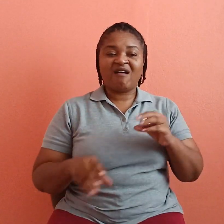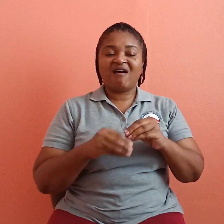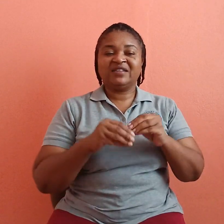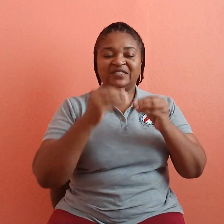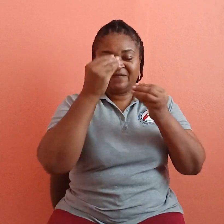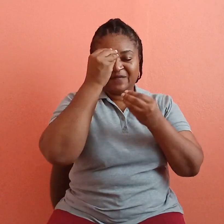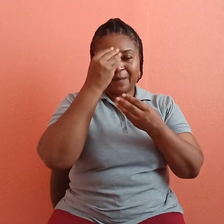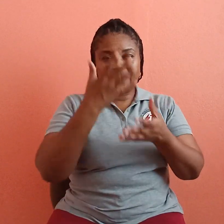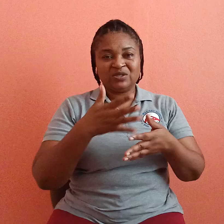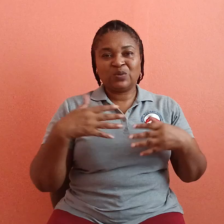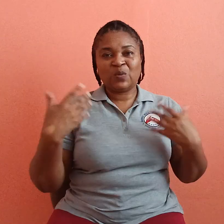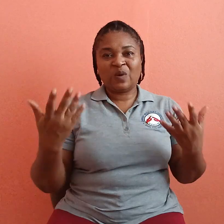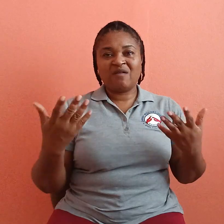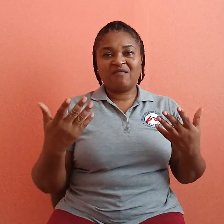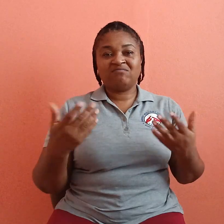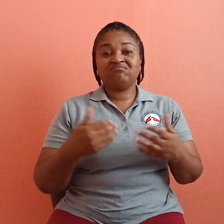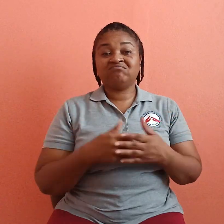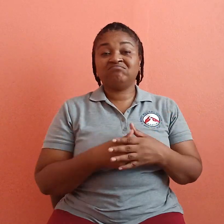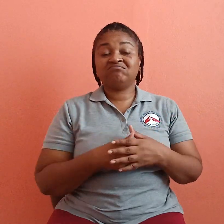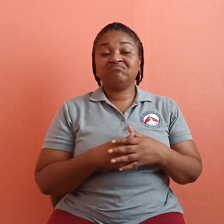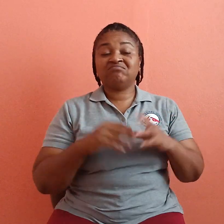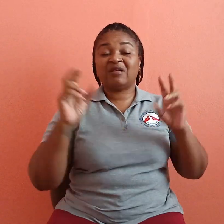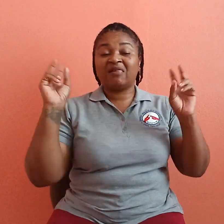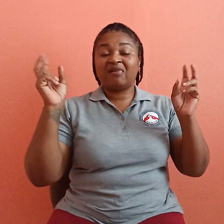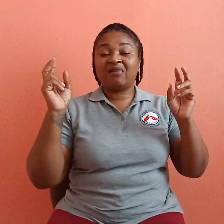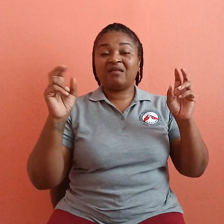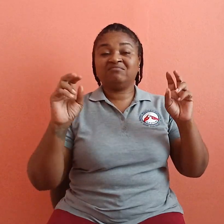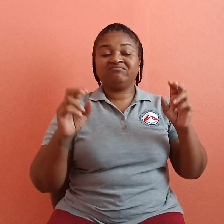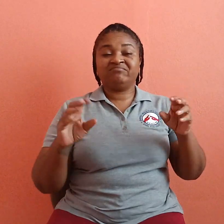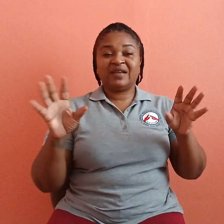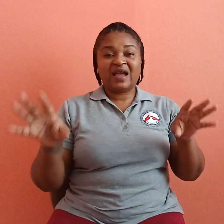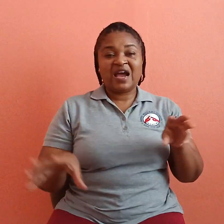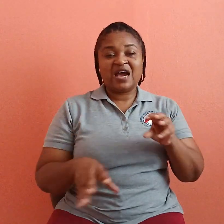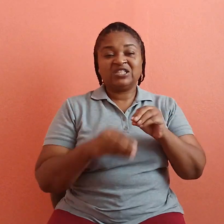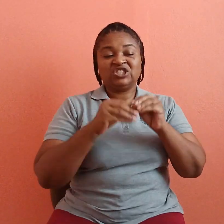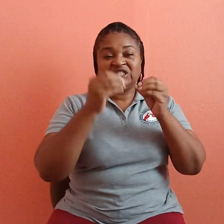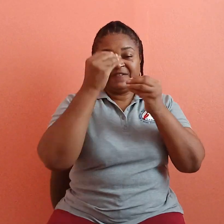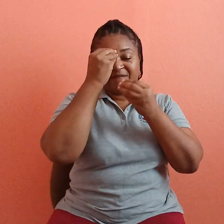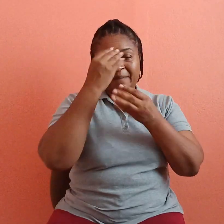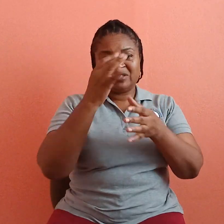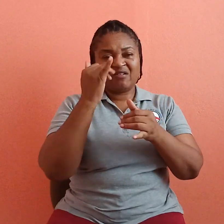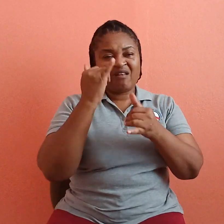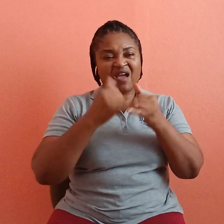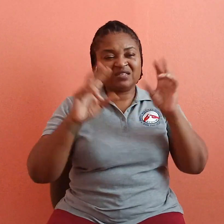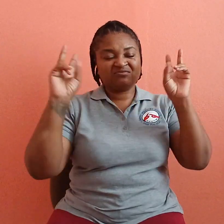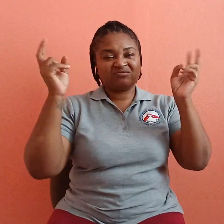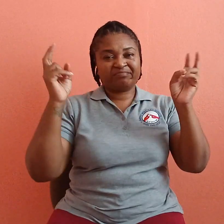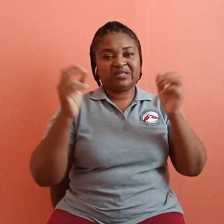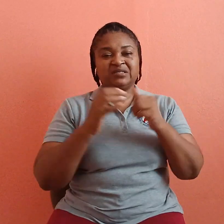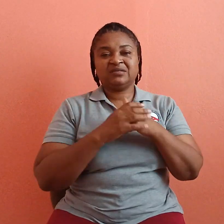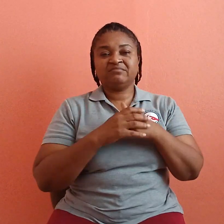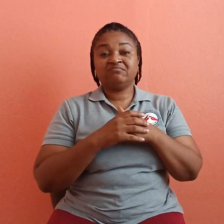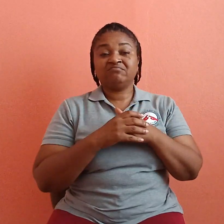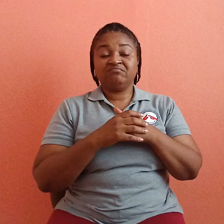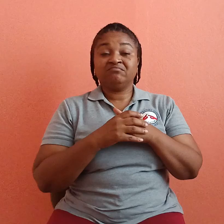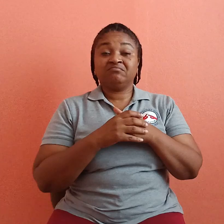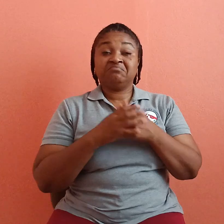That is the last heading on your CV. So, do you know any foreign language?